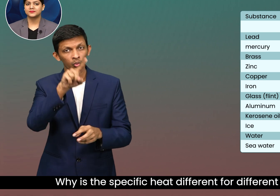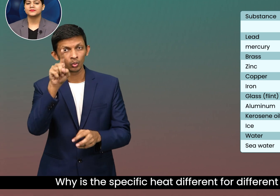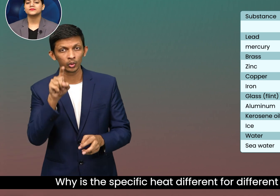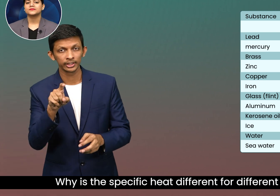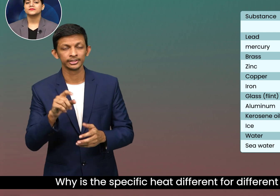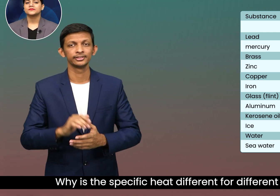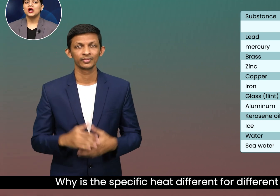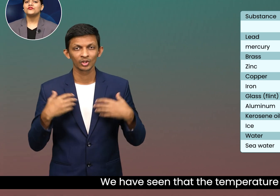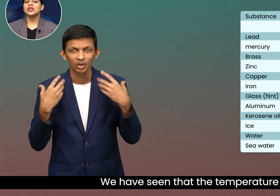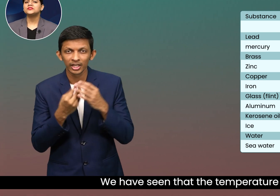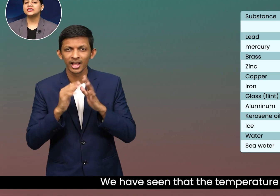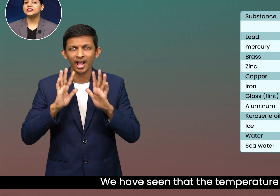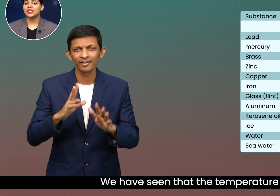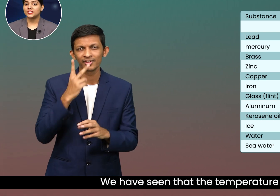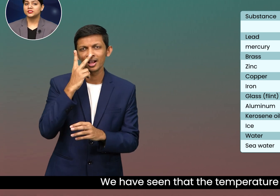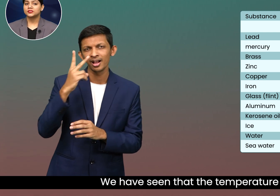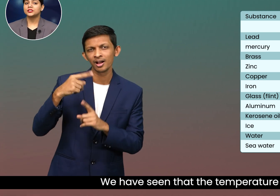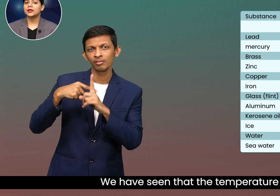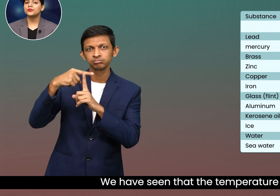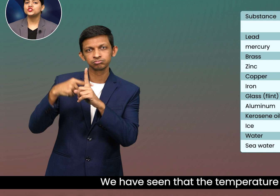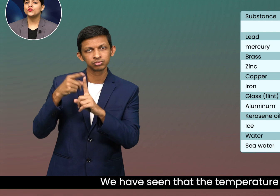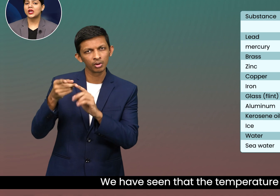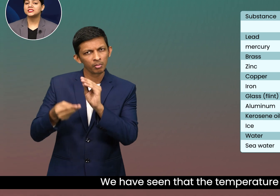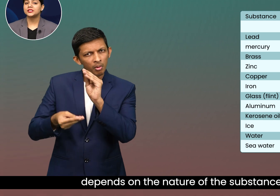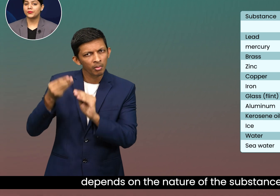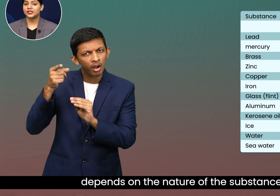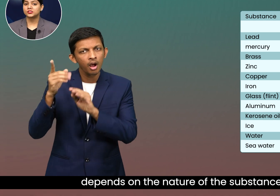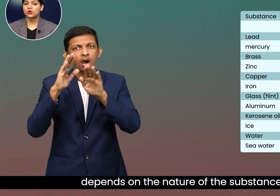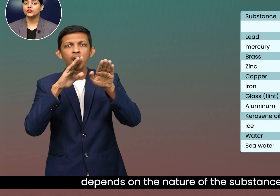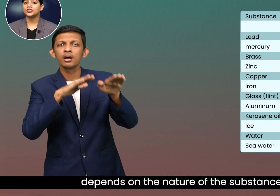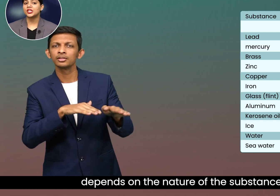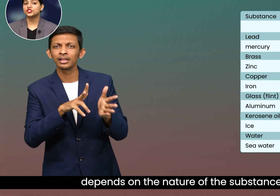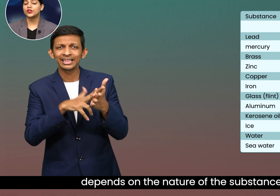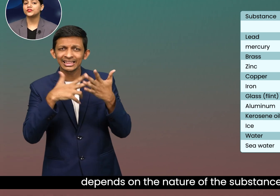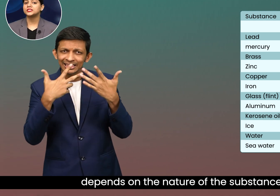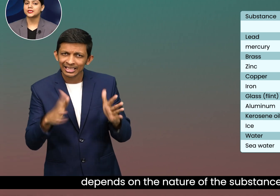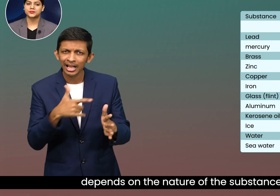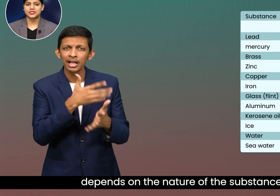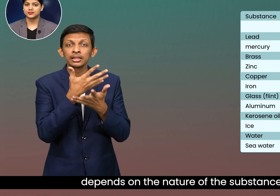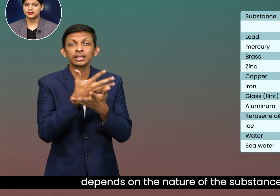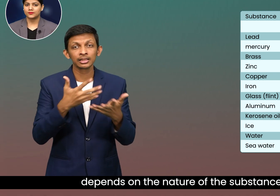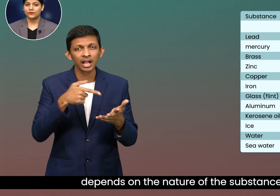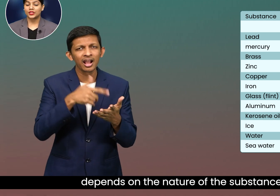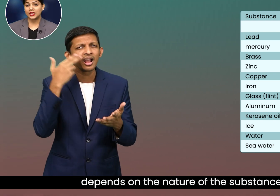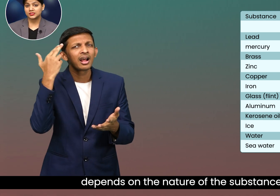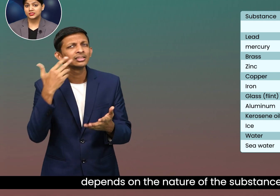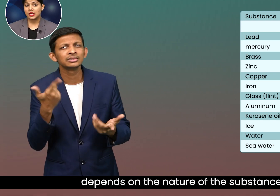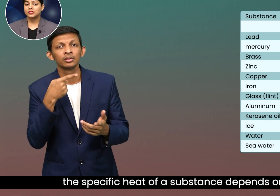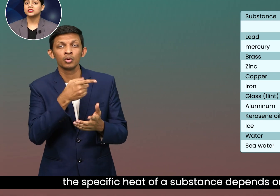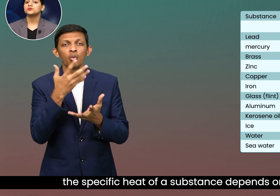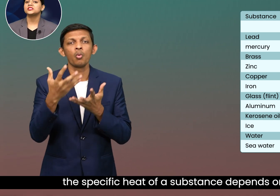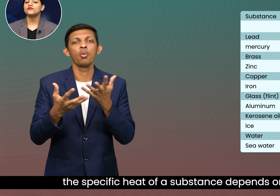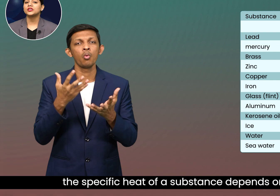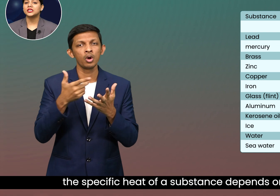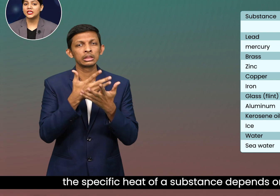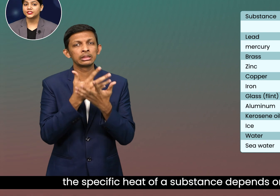substances? We have seen that the temperature rise depends on the nature of the substance. Hence,